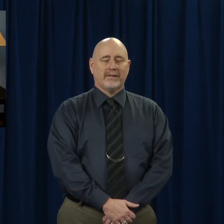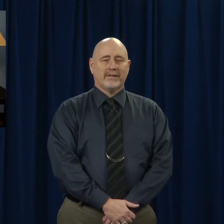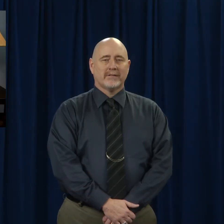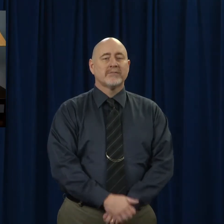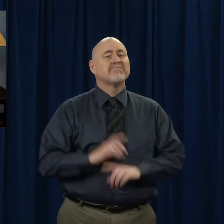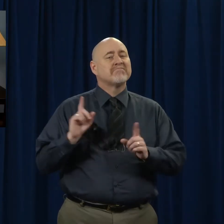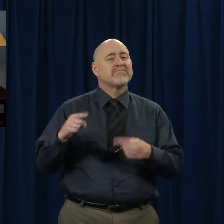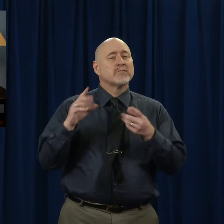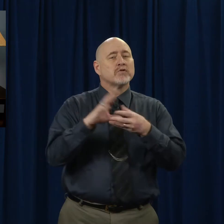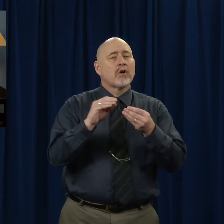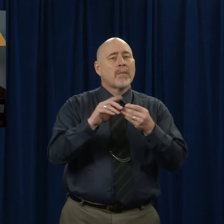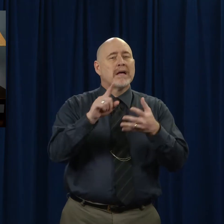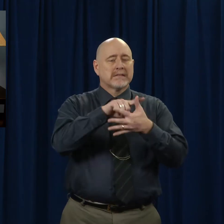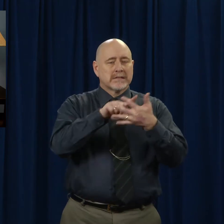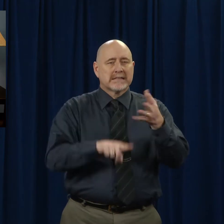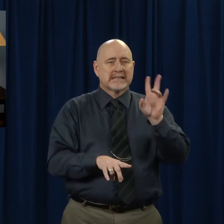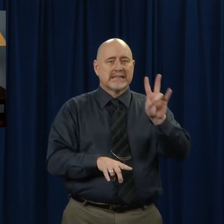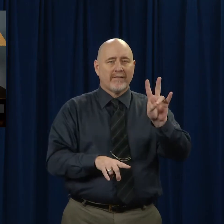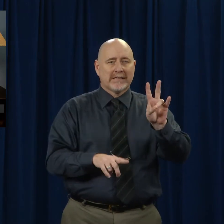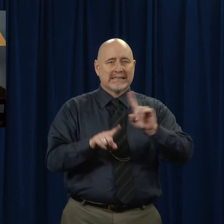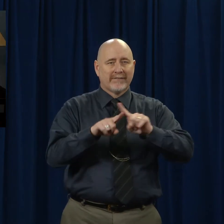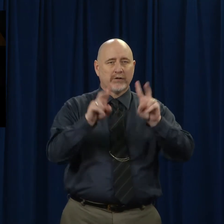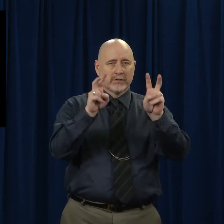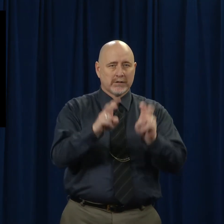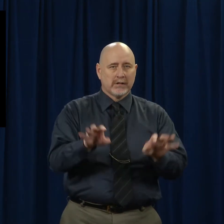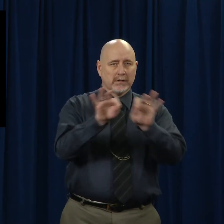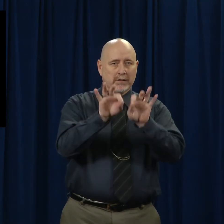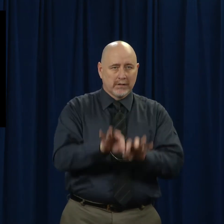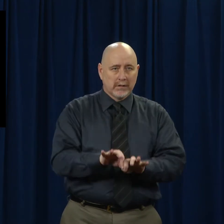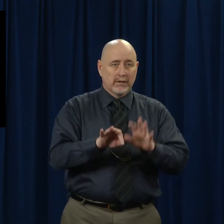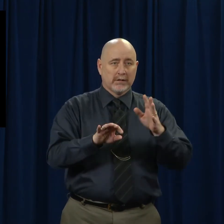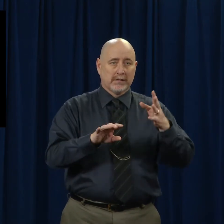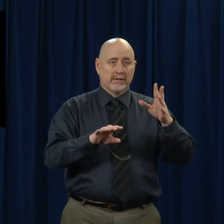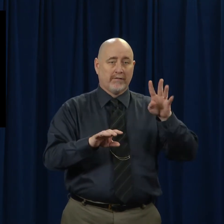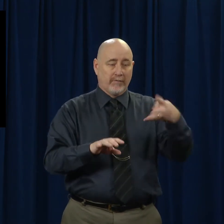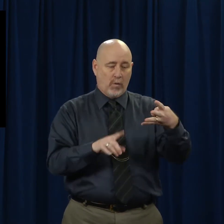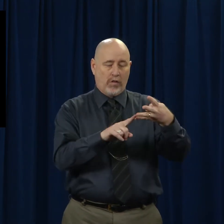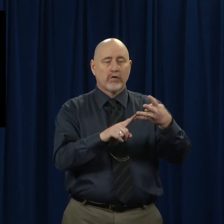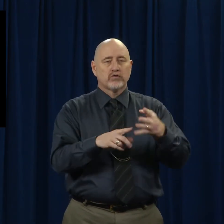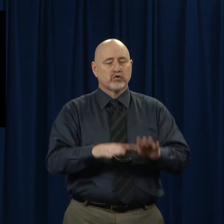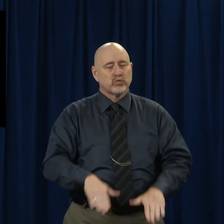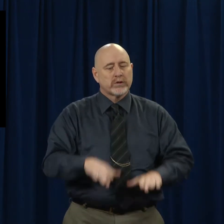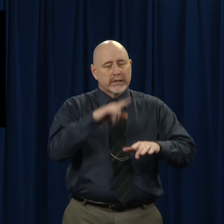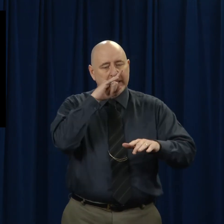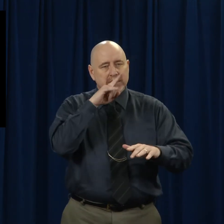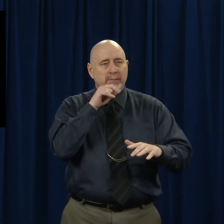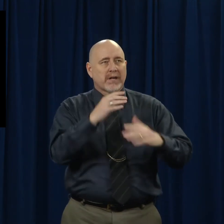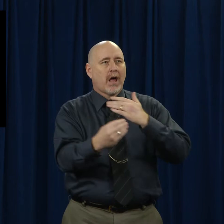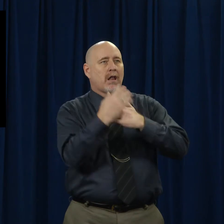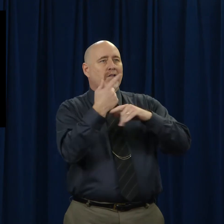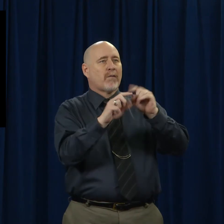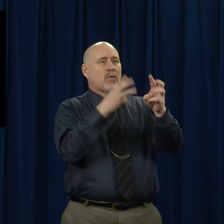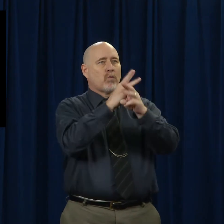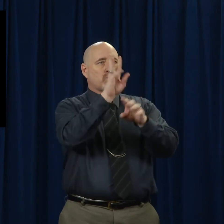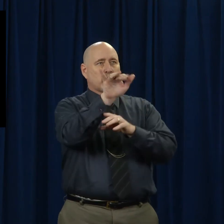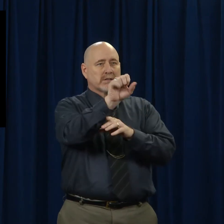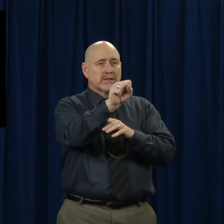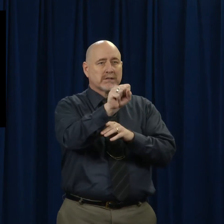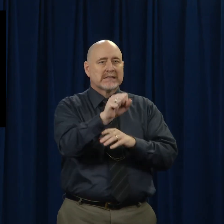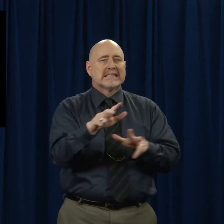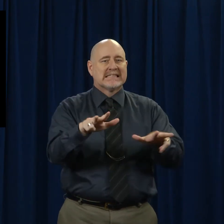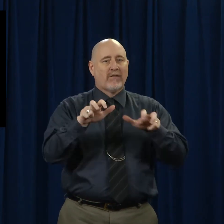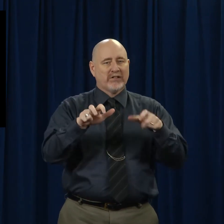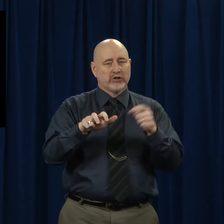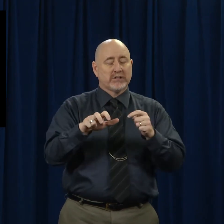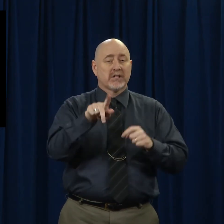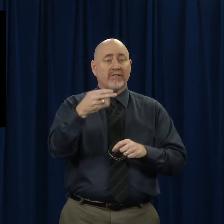We're talking about 7 different matters. Here's the 4th. In rearing our kids to be unspotted from the world. Matters of selfishness. Now here's what